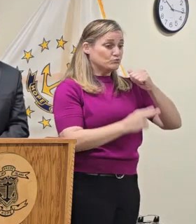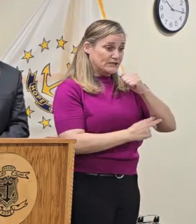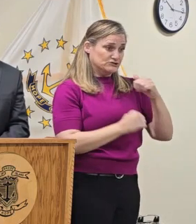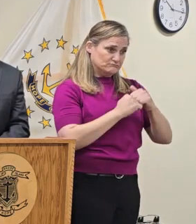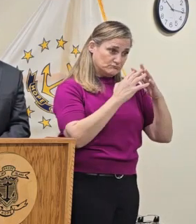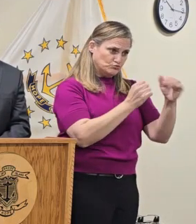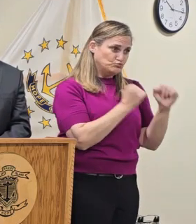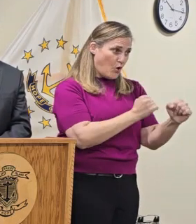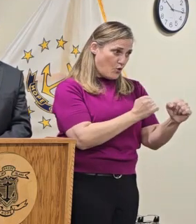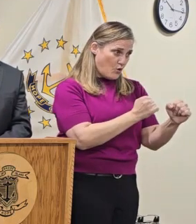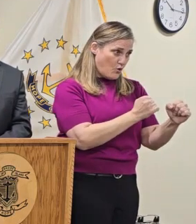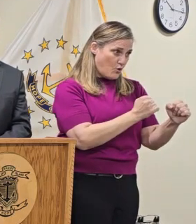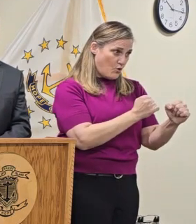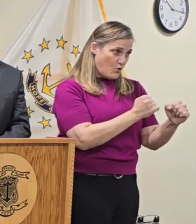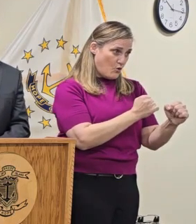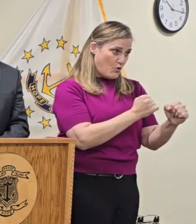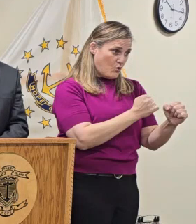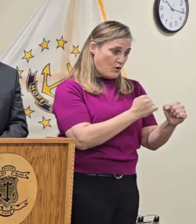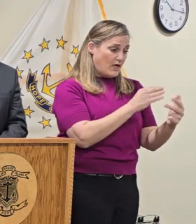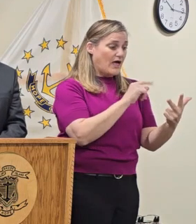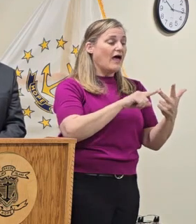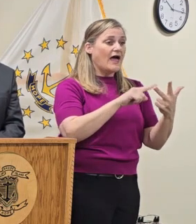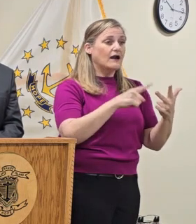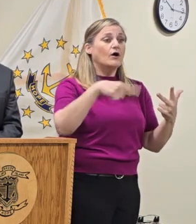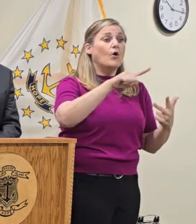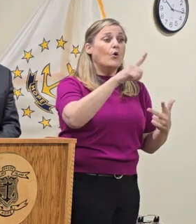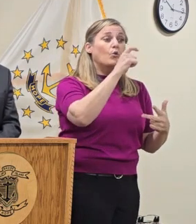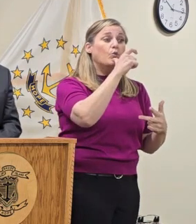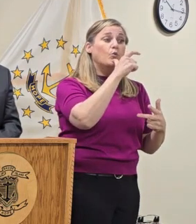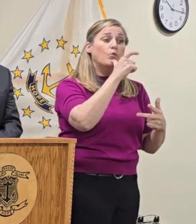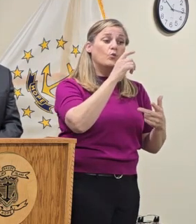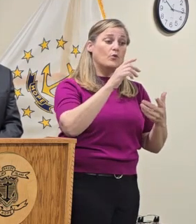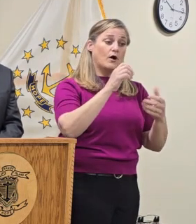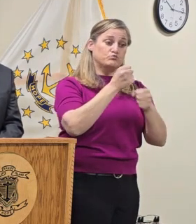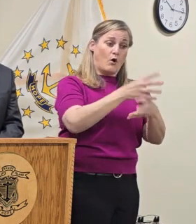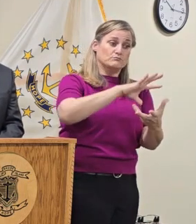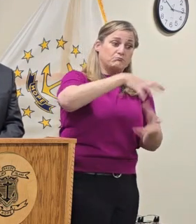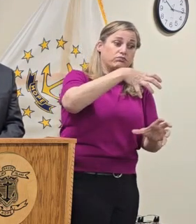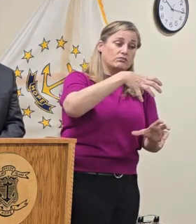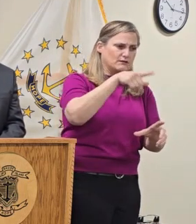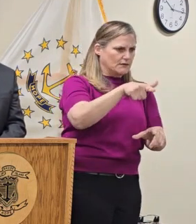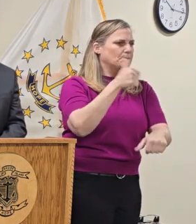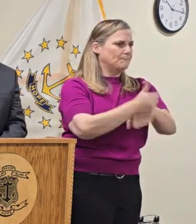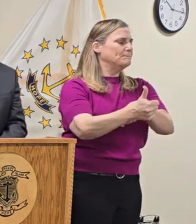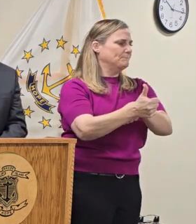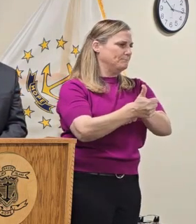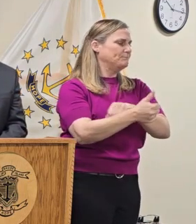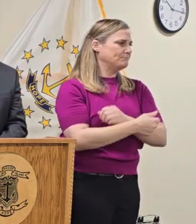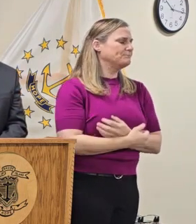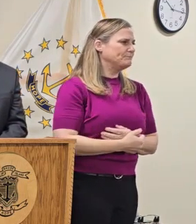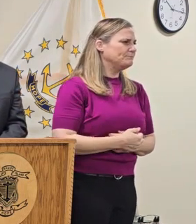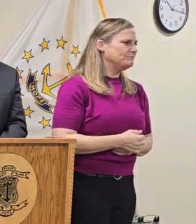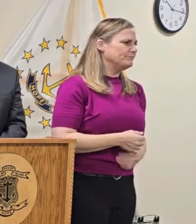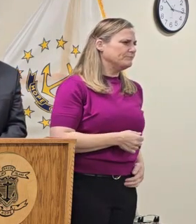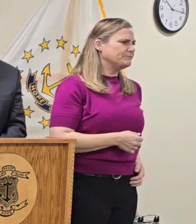accountable in all respects. And then just real quickly, the AG said that he reached out offering his help. Have you talked to